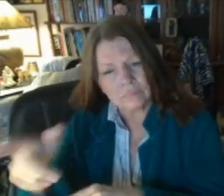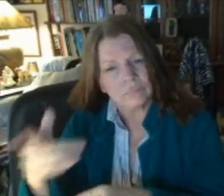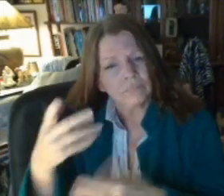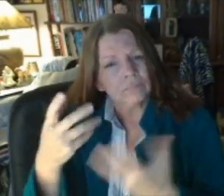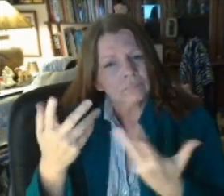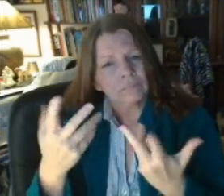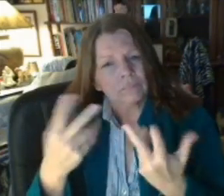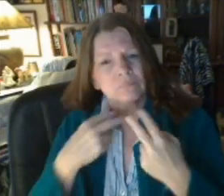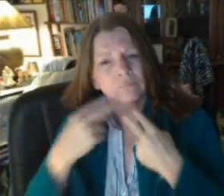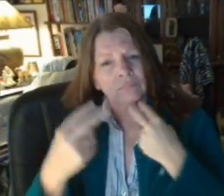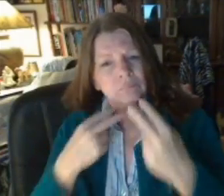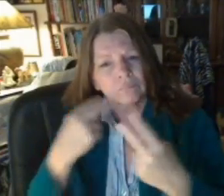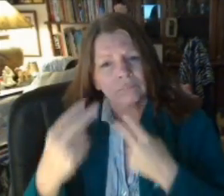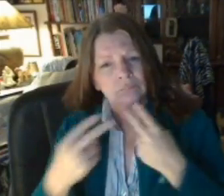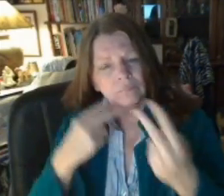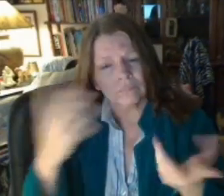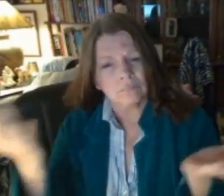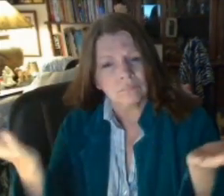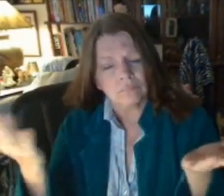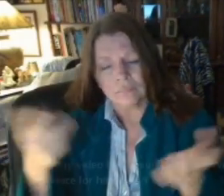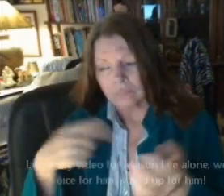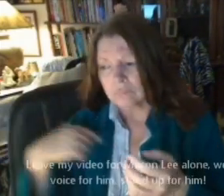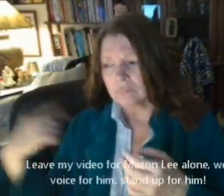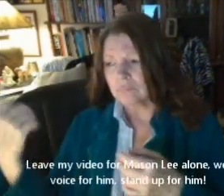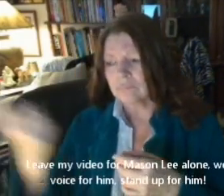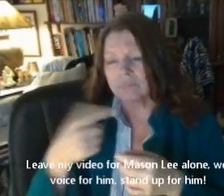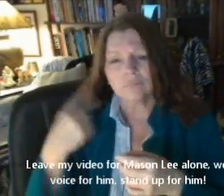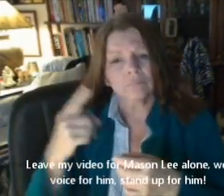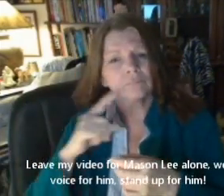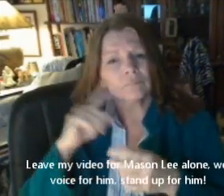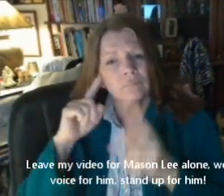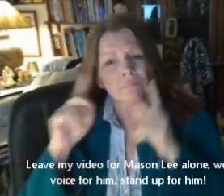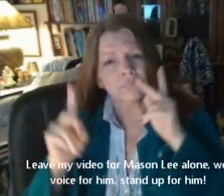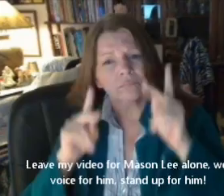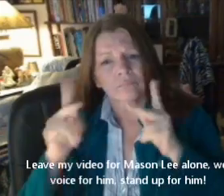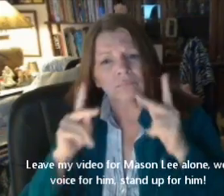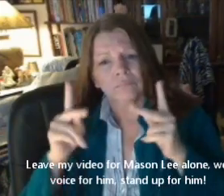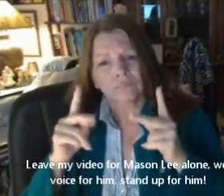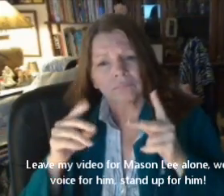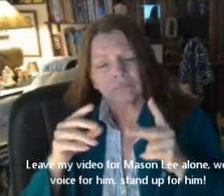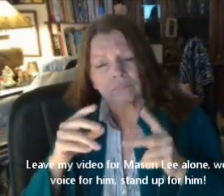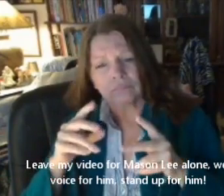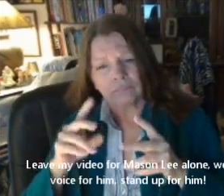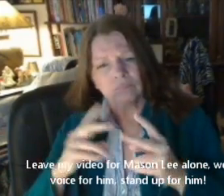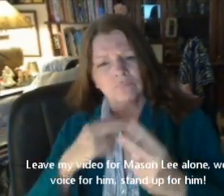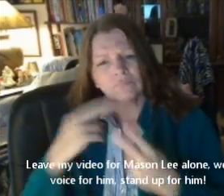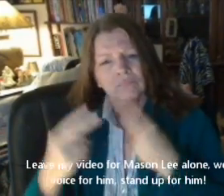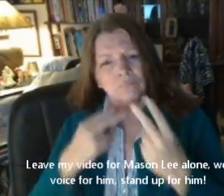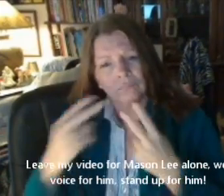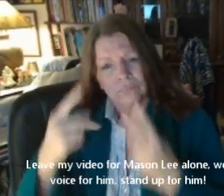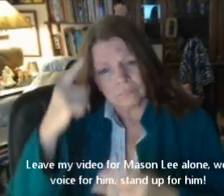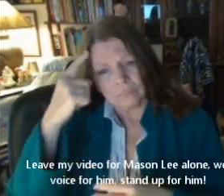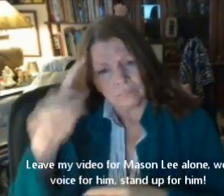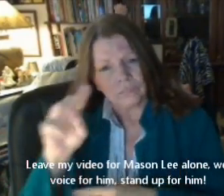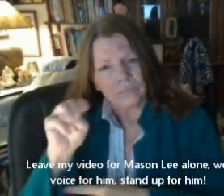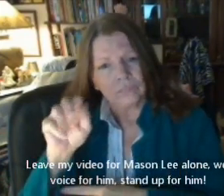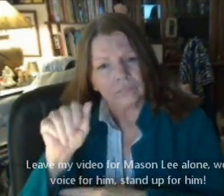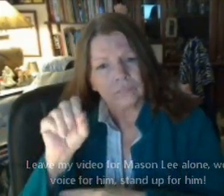you. Suspects in the Florida A&M hazing case are starting to turn themselves in, and many of them are facing felonies in the death of a